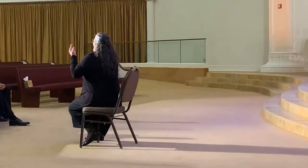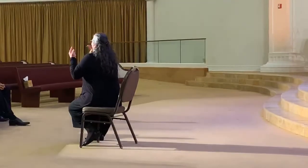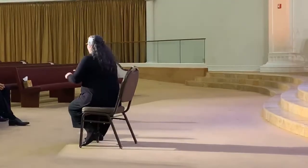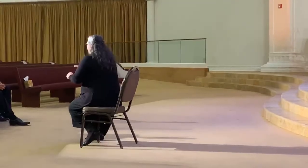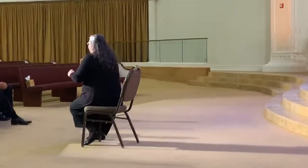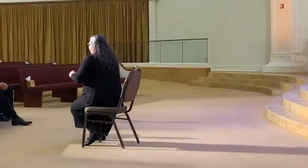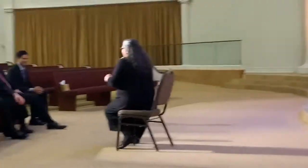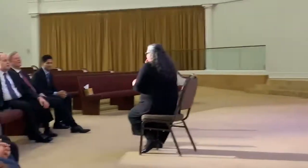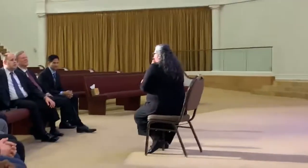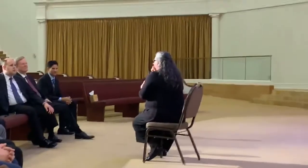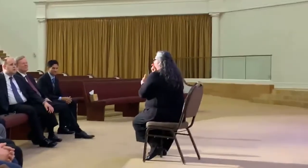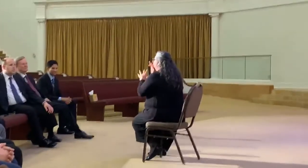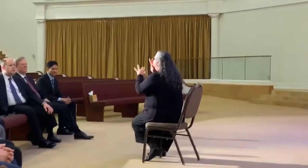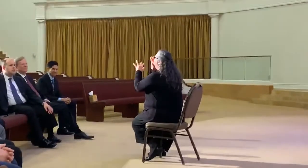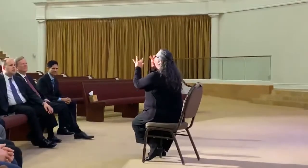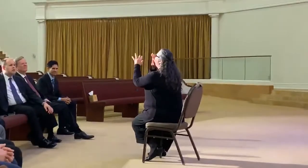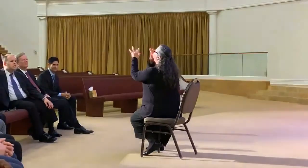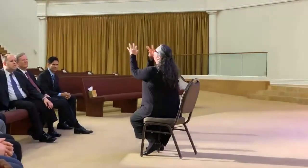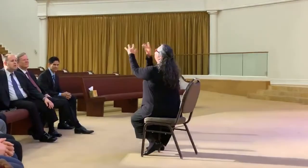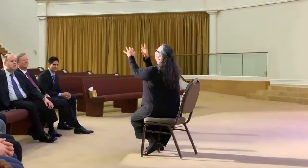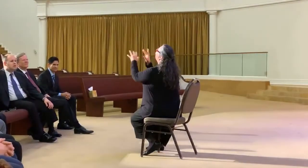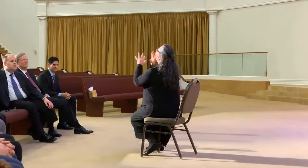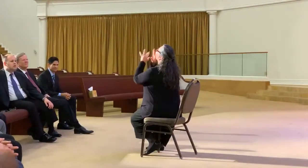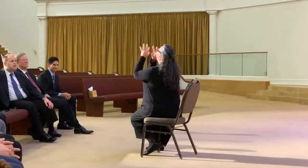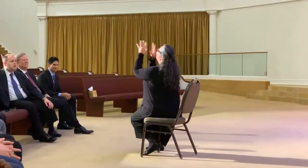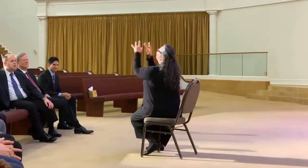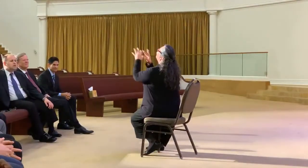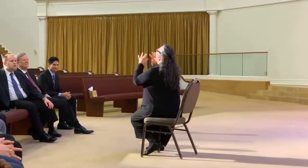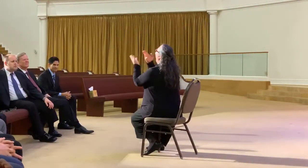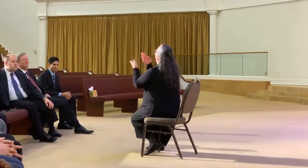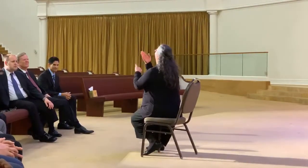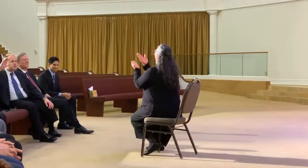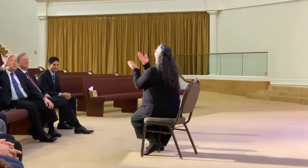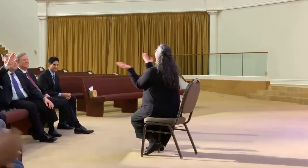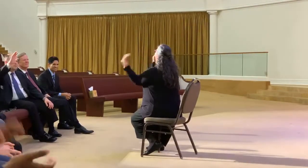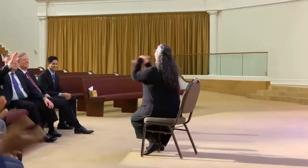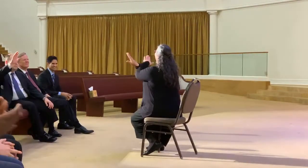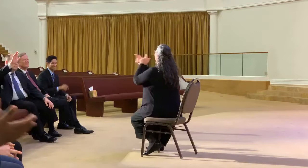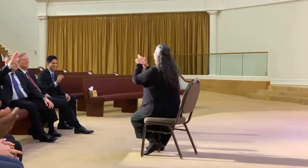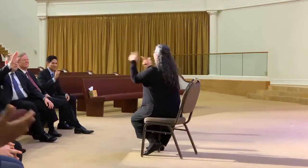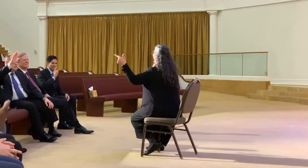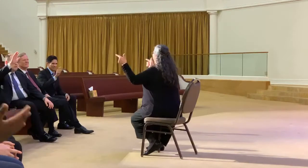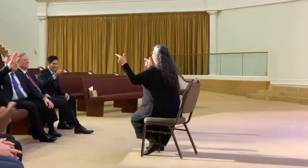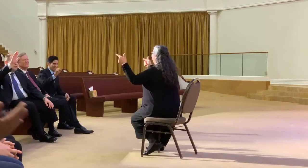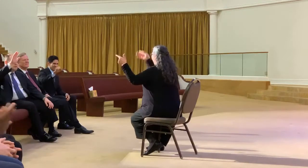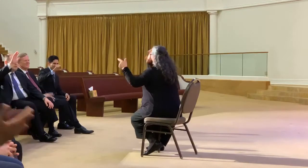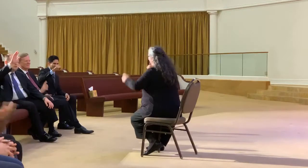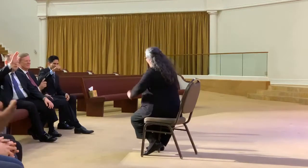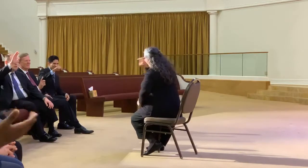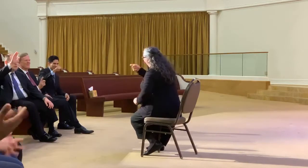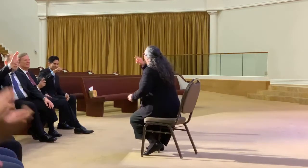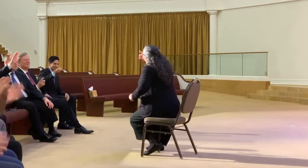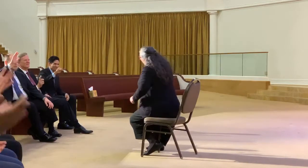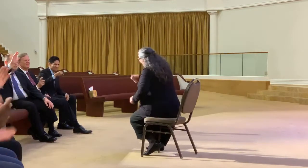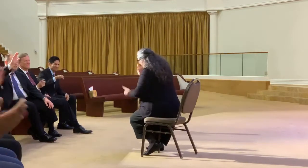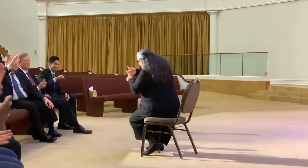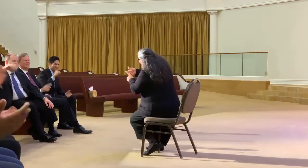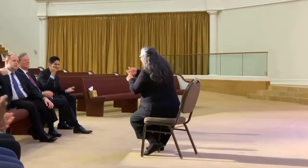to speak in a heavenly language as the Spirit gave them. I don't know about you, but that's a miracle.